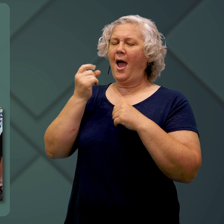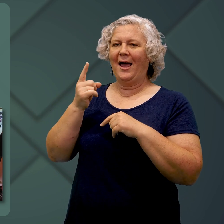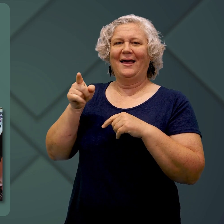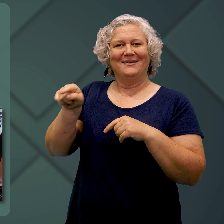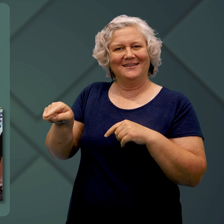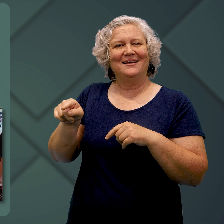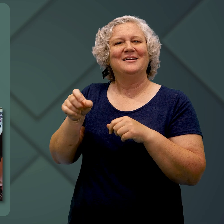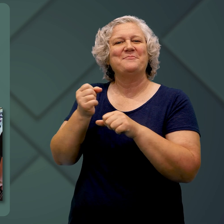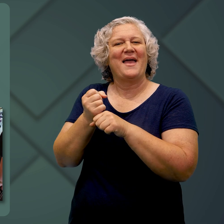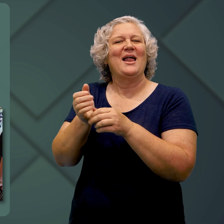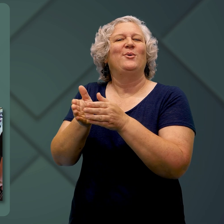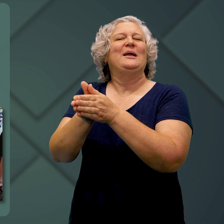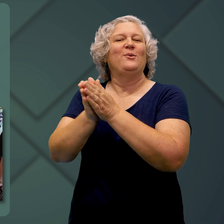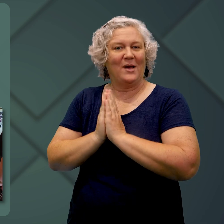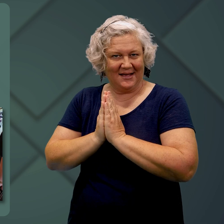point, we can treat it as a request.